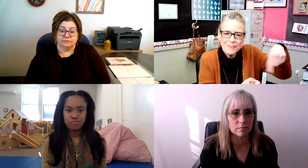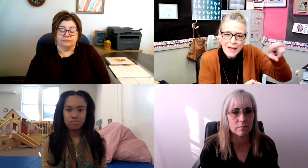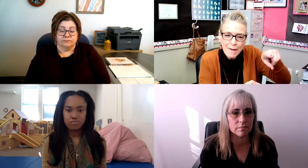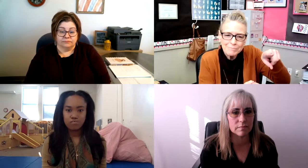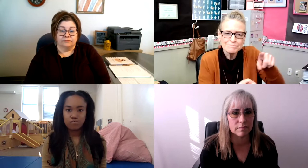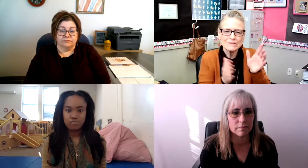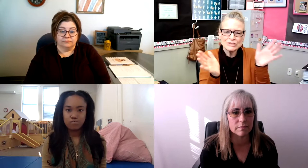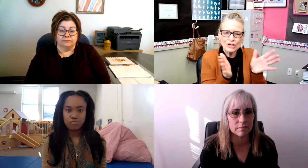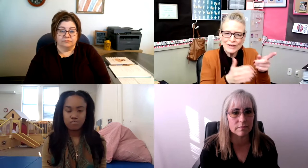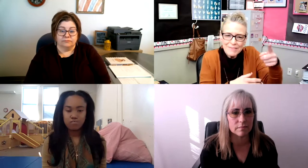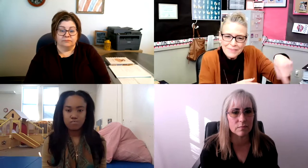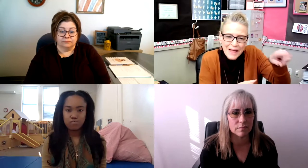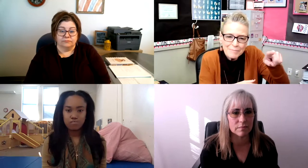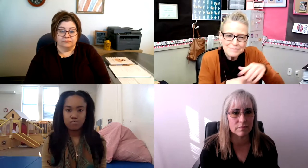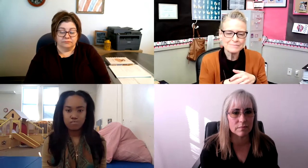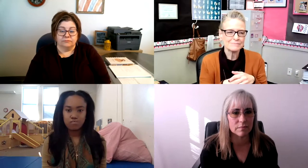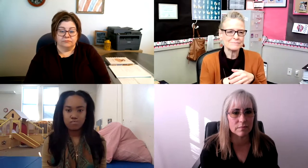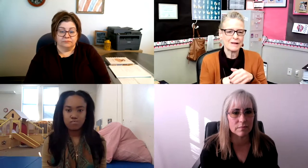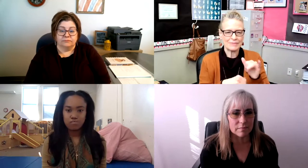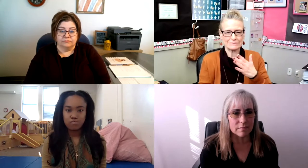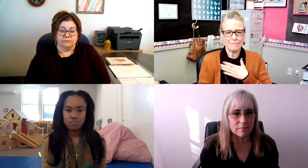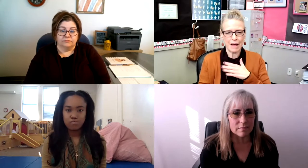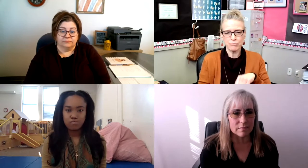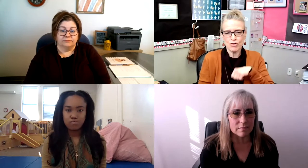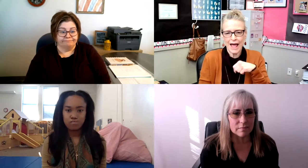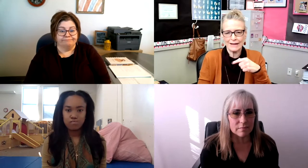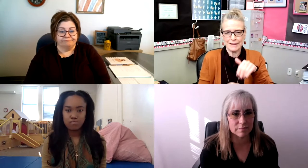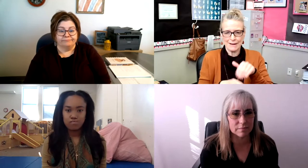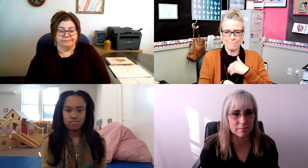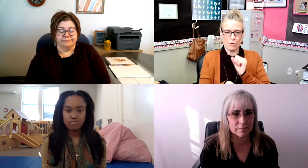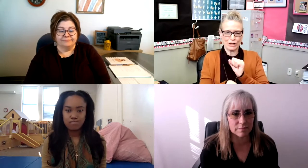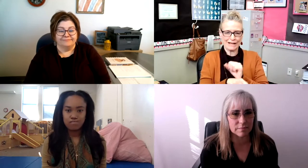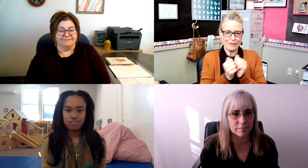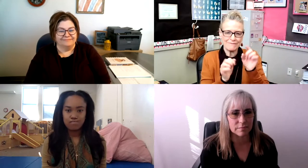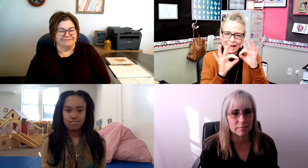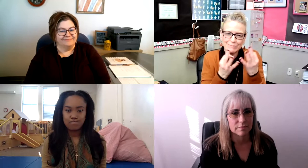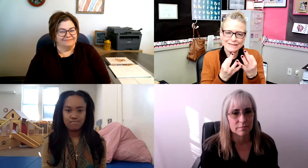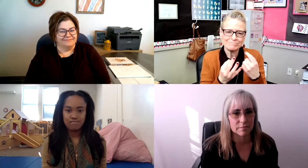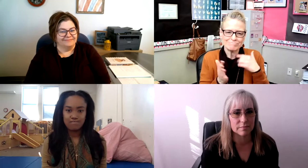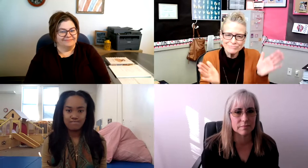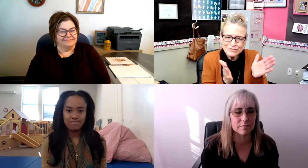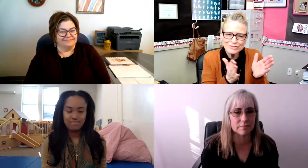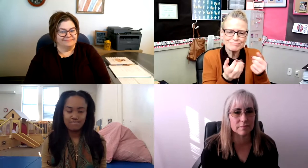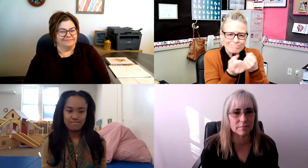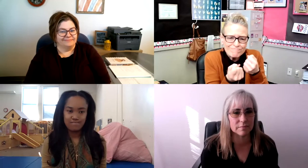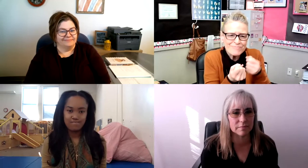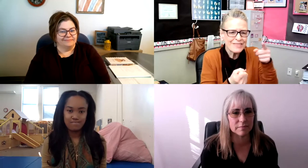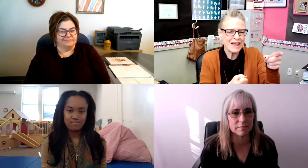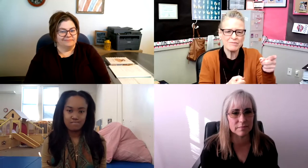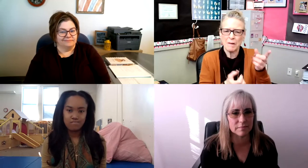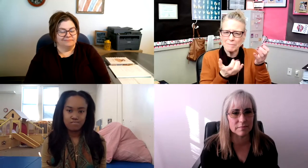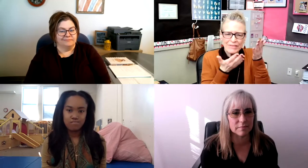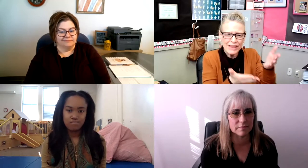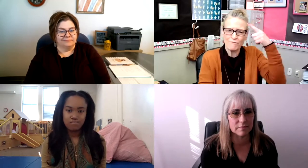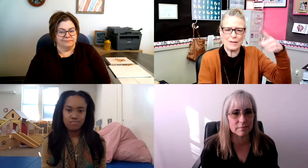And having us to support them and encourage them, that's just really where my pride is with my work in our